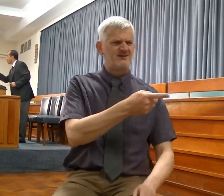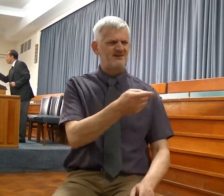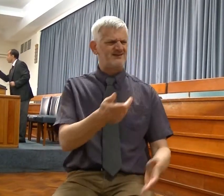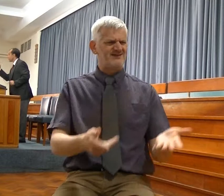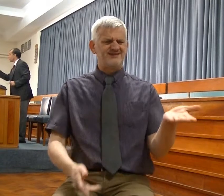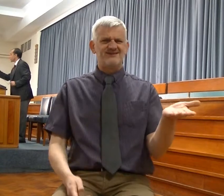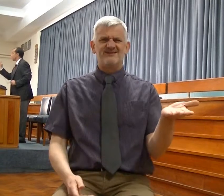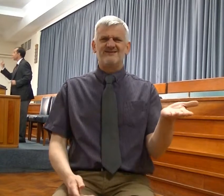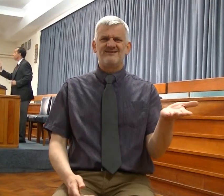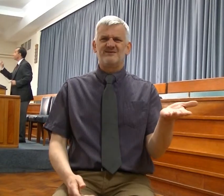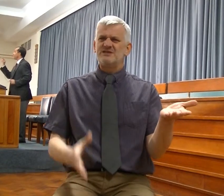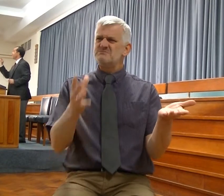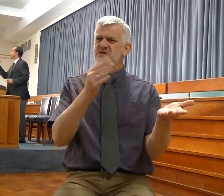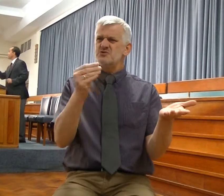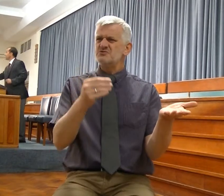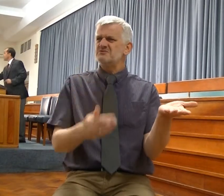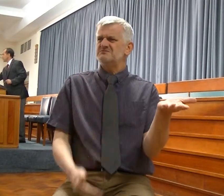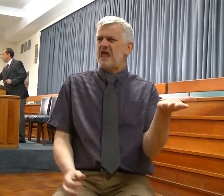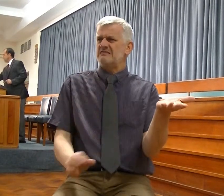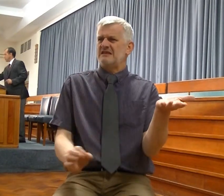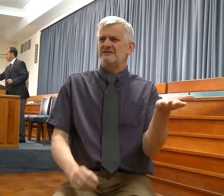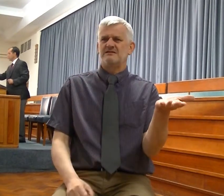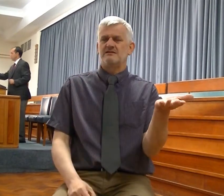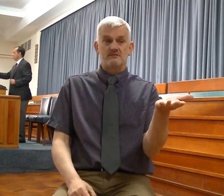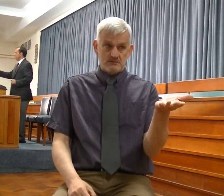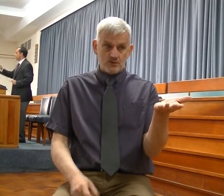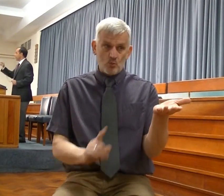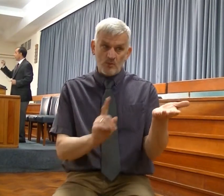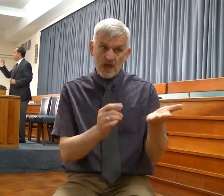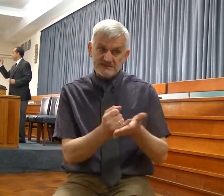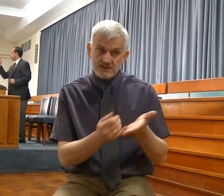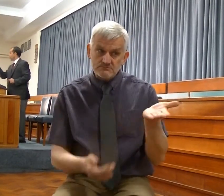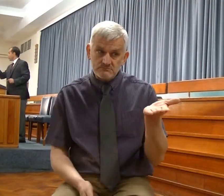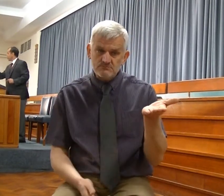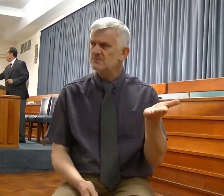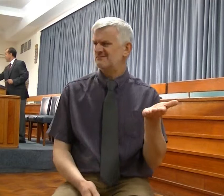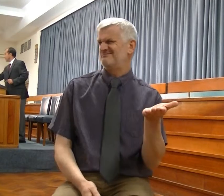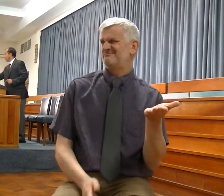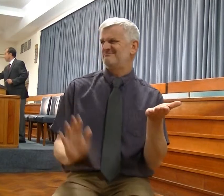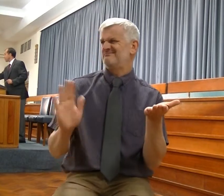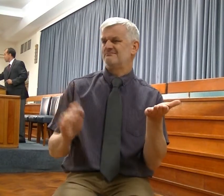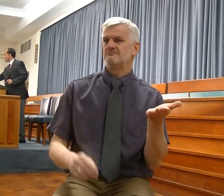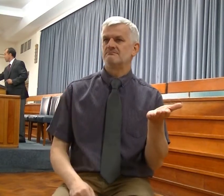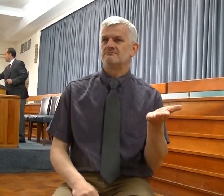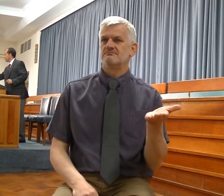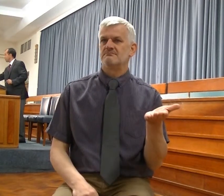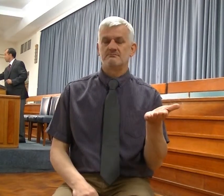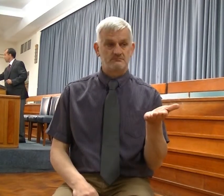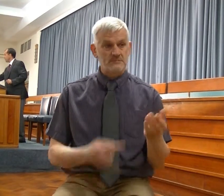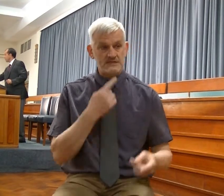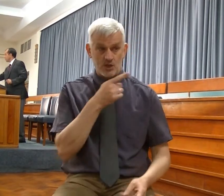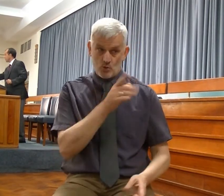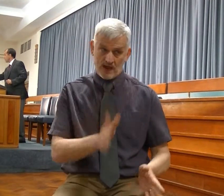don't need God because they don't need their sins to be mentioned. They don't need to be told one day we shall